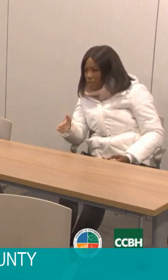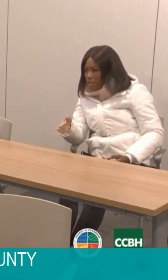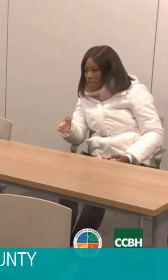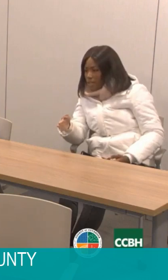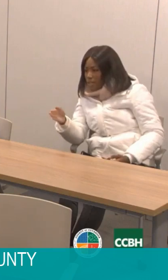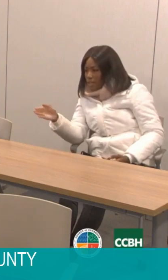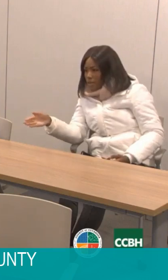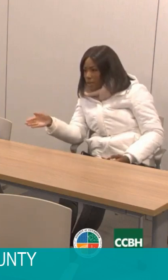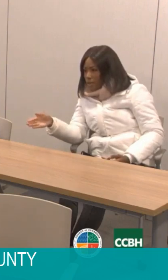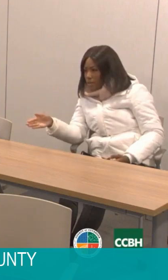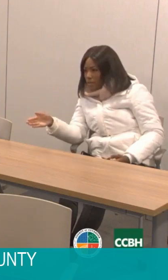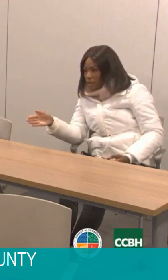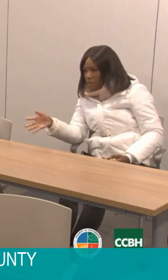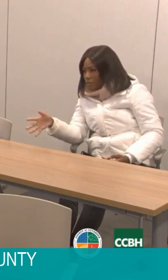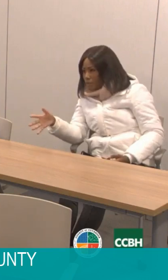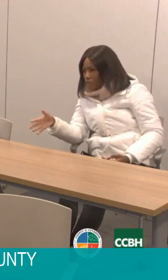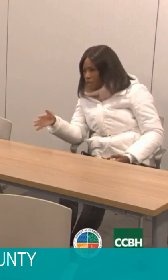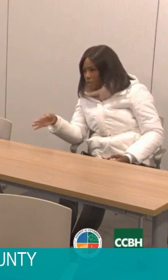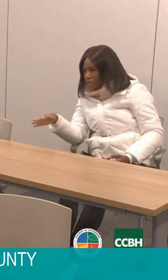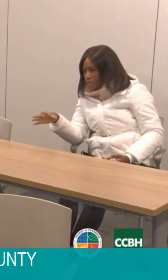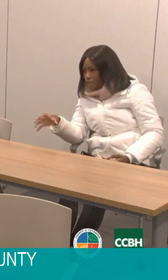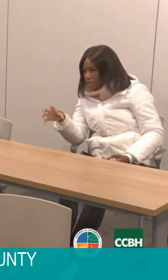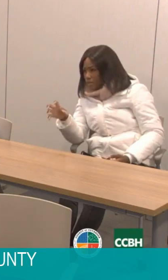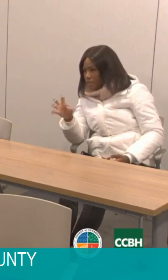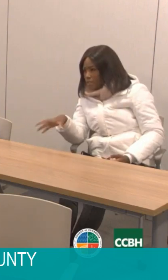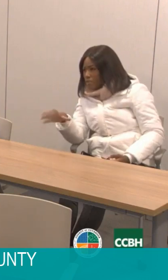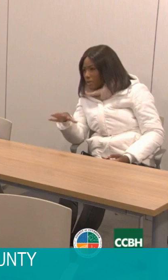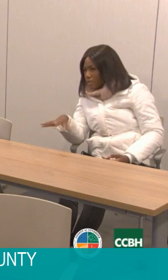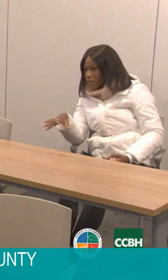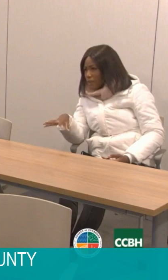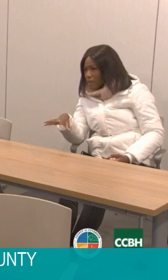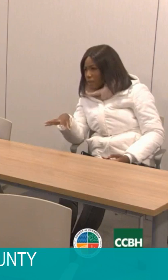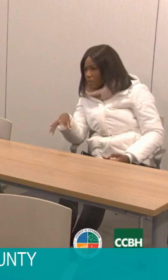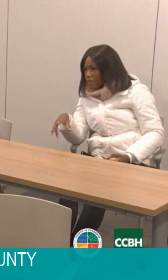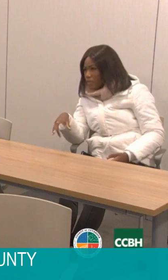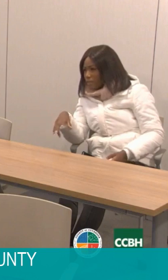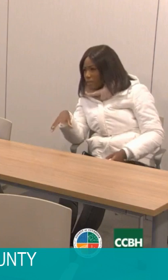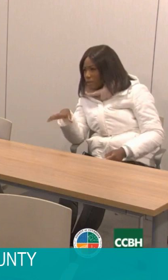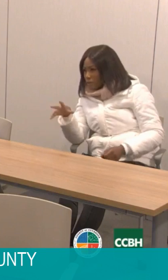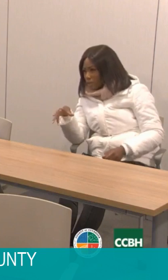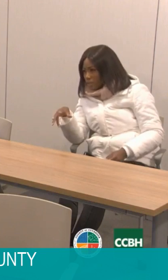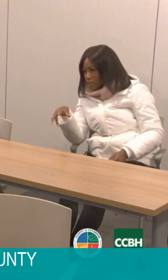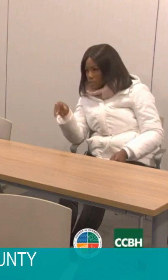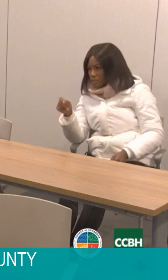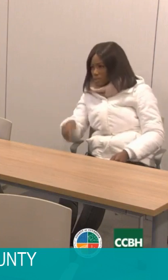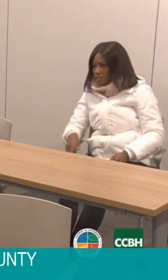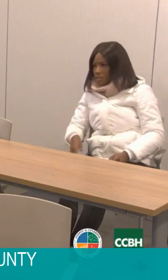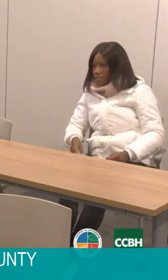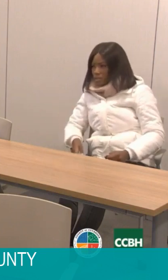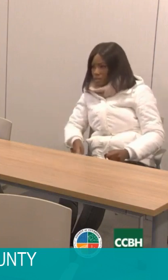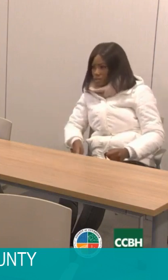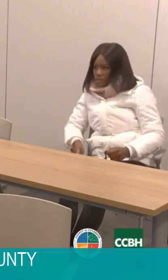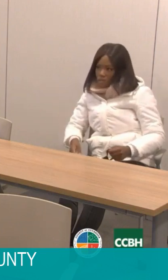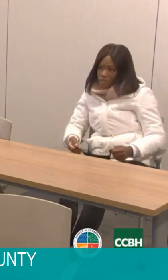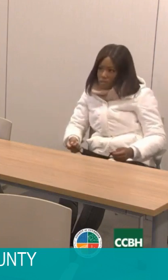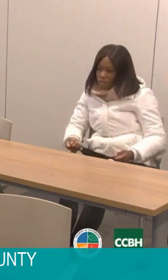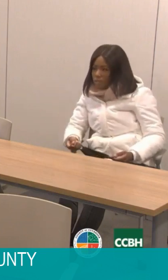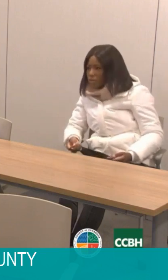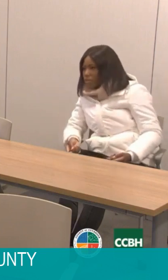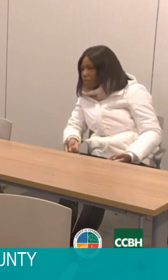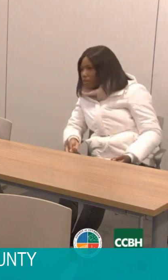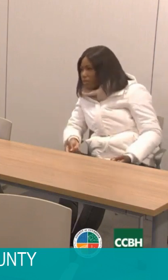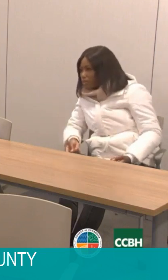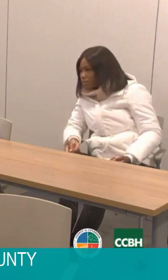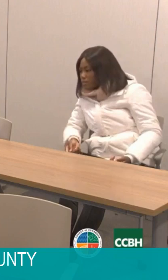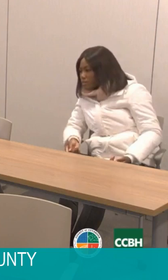one day than you had confirmed cases. So can you specify which day that was? Yeah, do